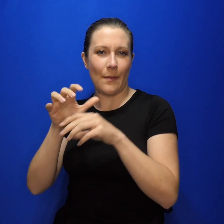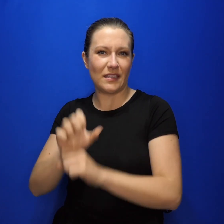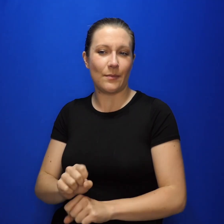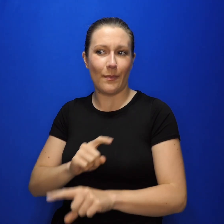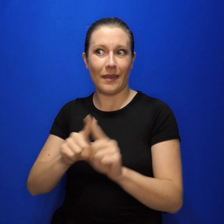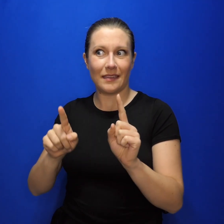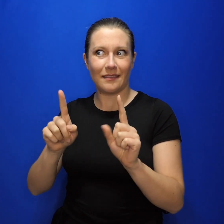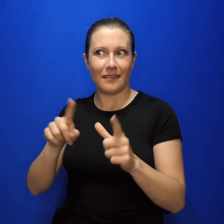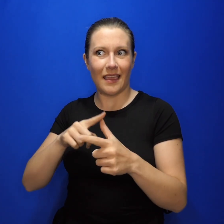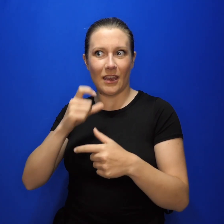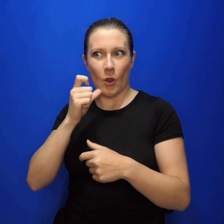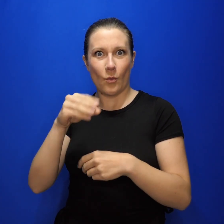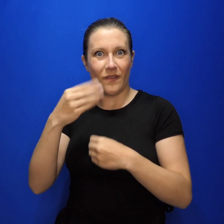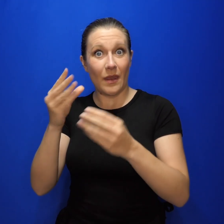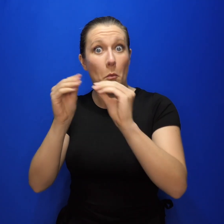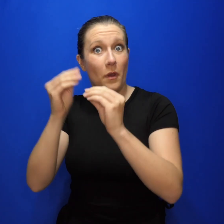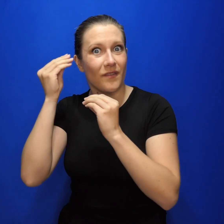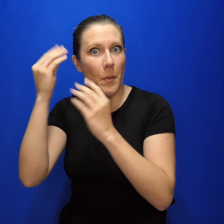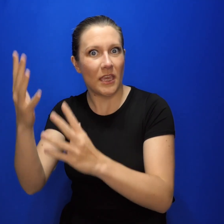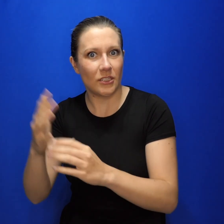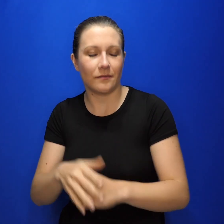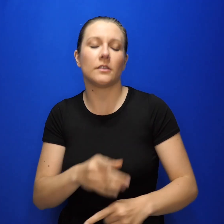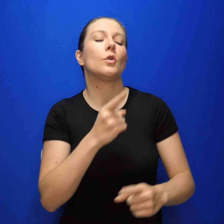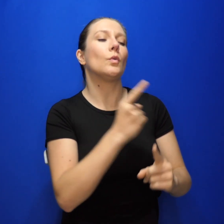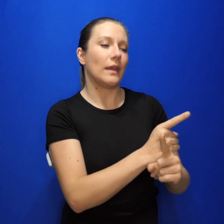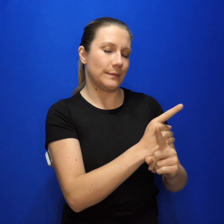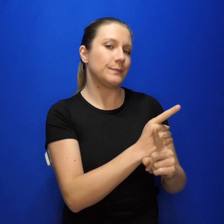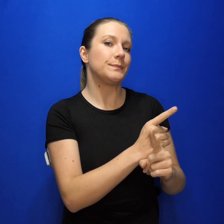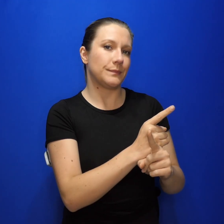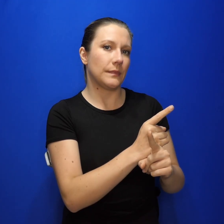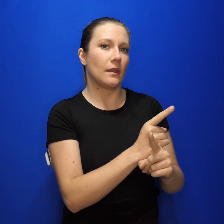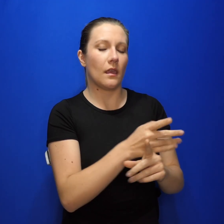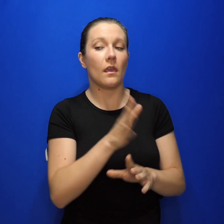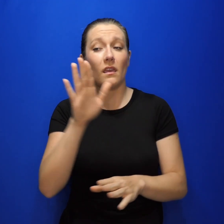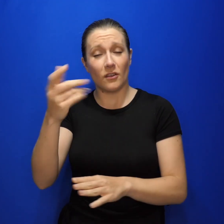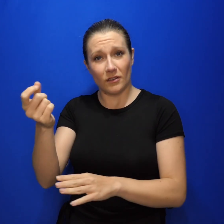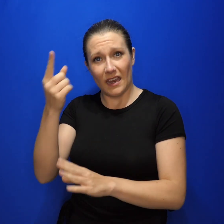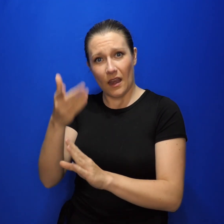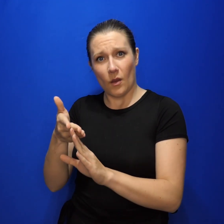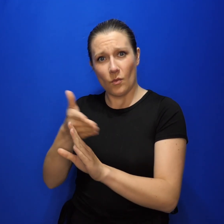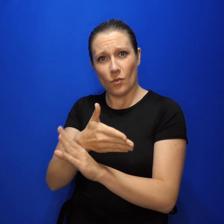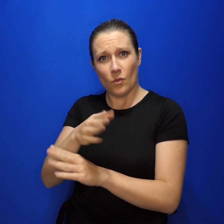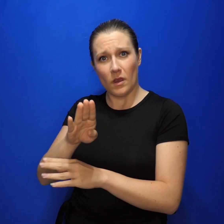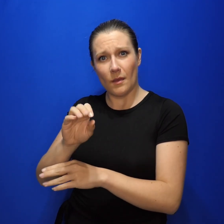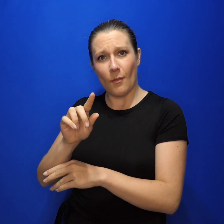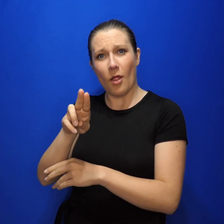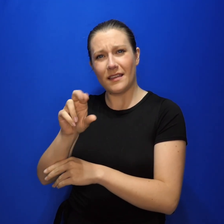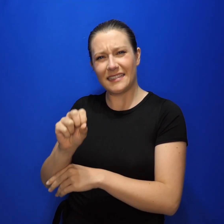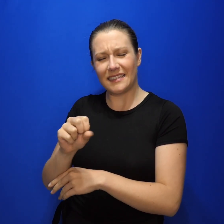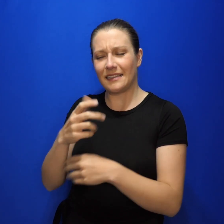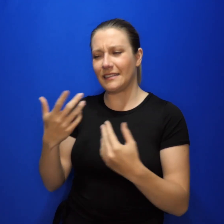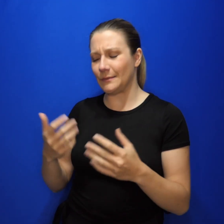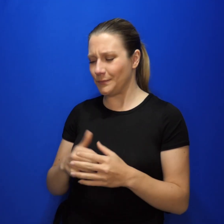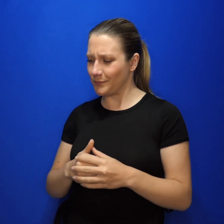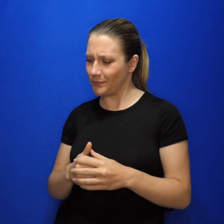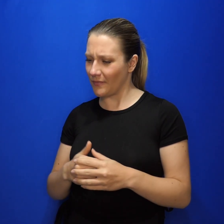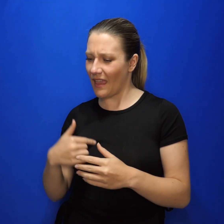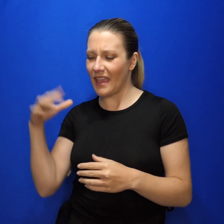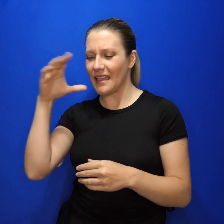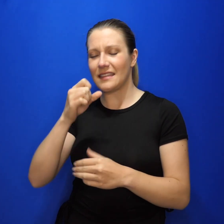but not give them any more context than that. So Correct. at pre-bolusing, I mean, I guess the last thing I'm going to say before I move